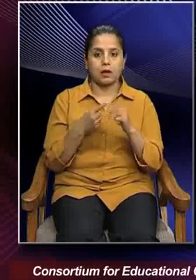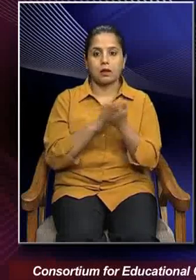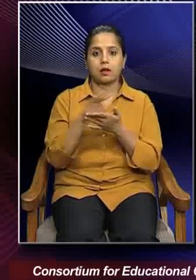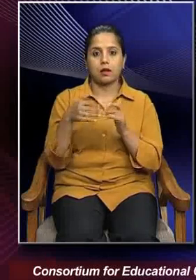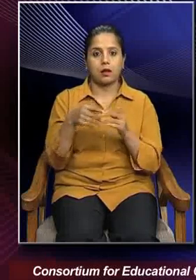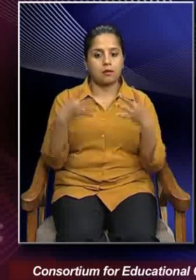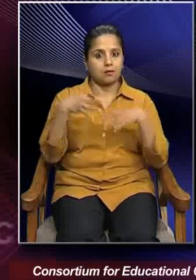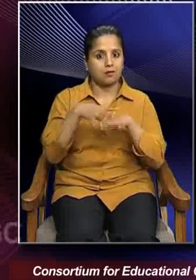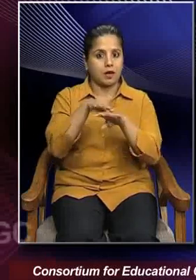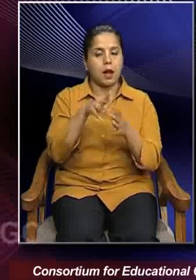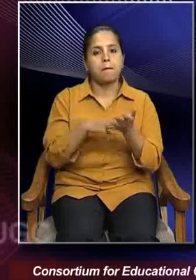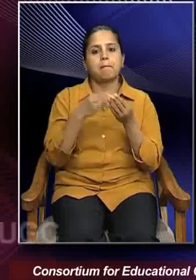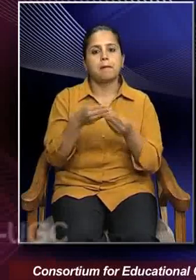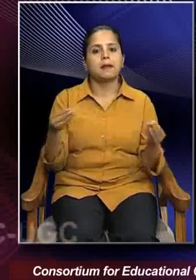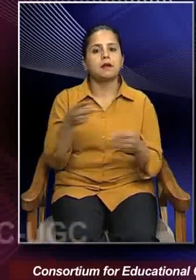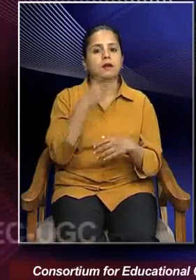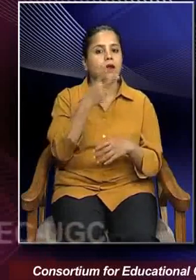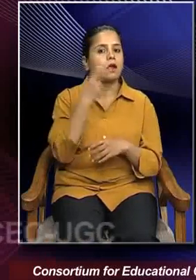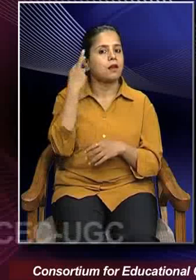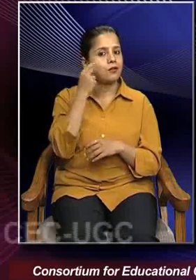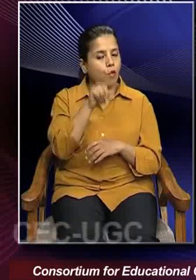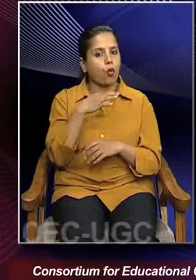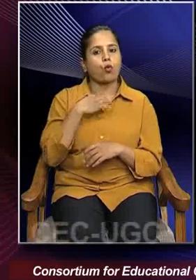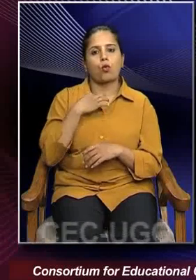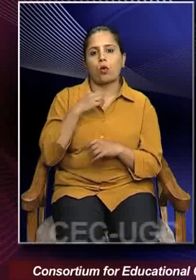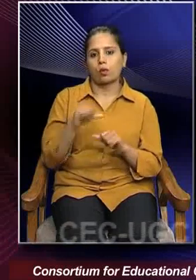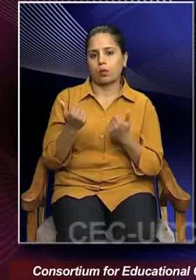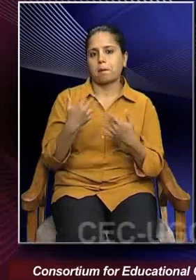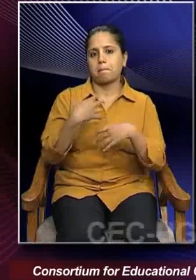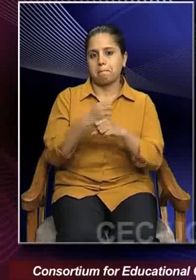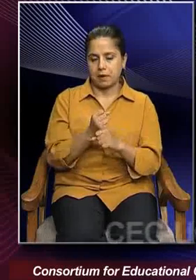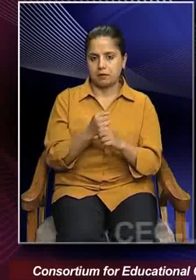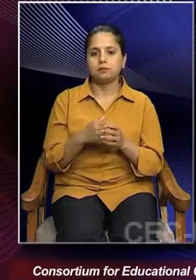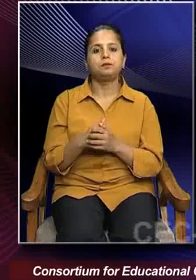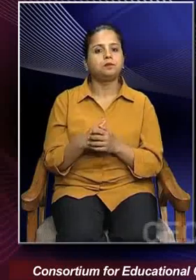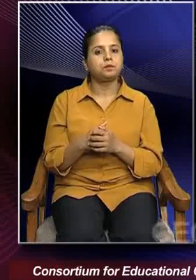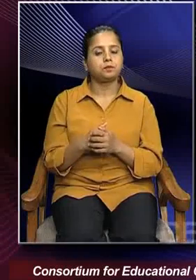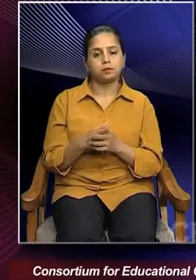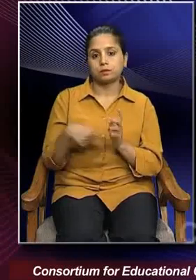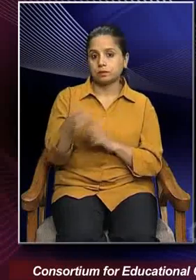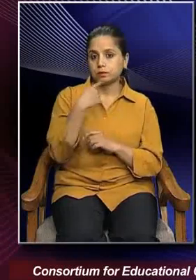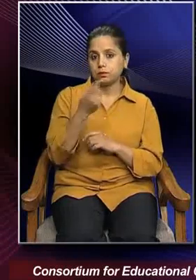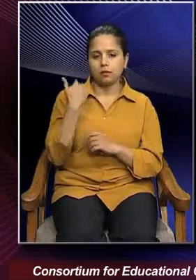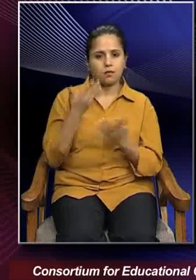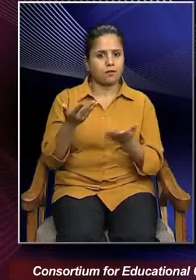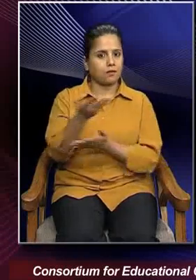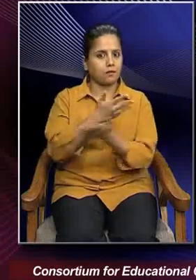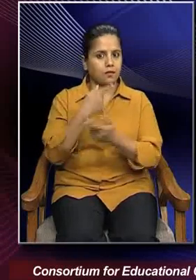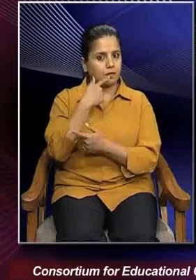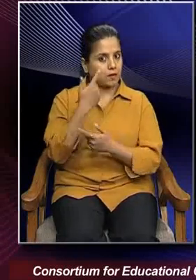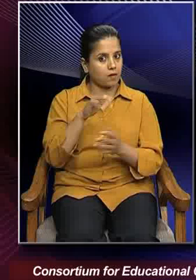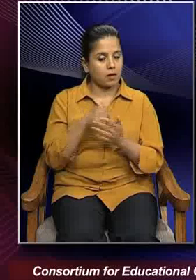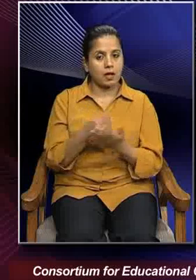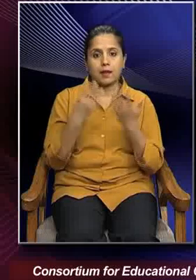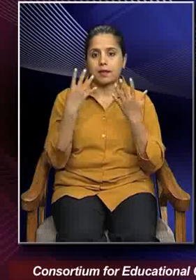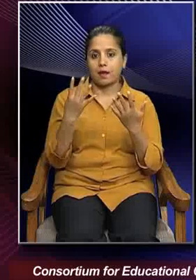the material cause of the cloth. Fine. We also discussed that there are